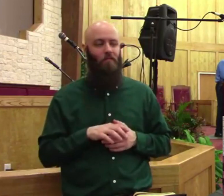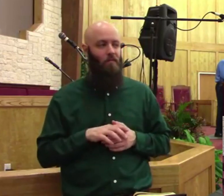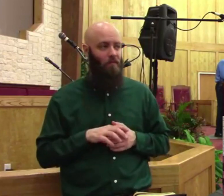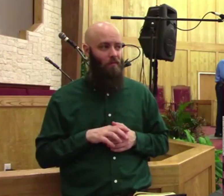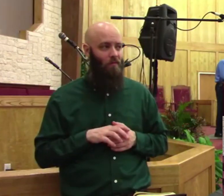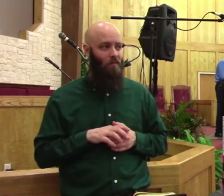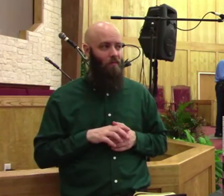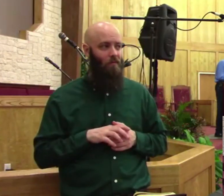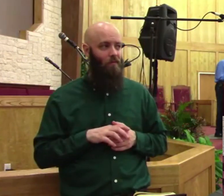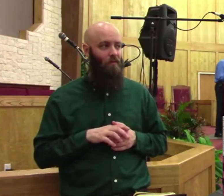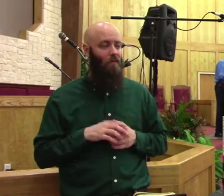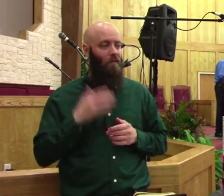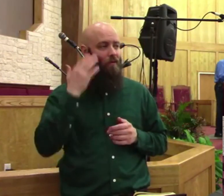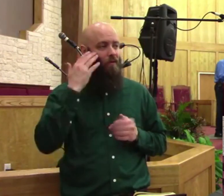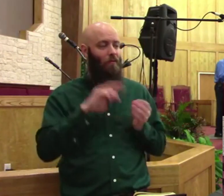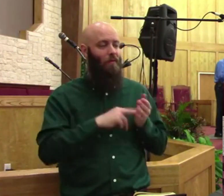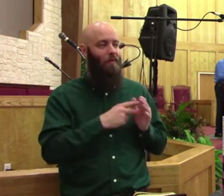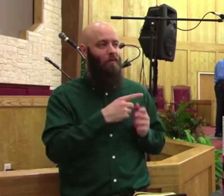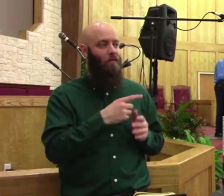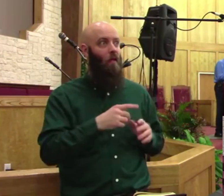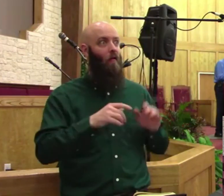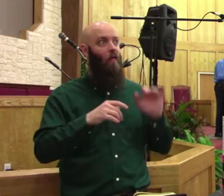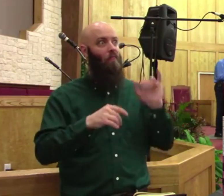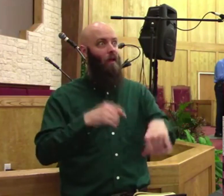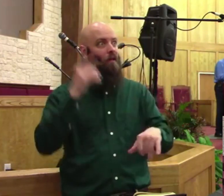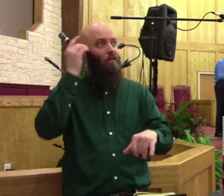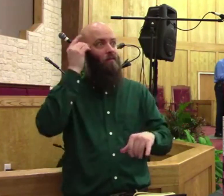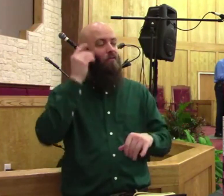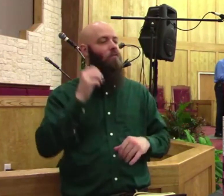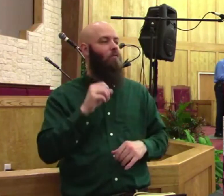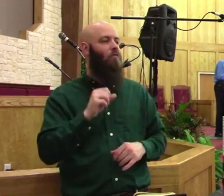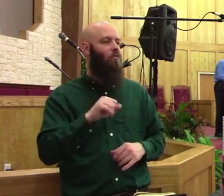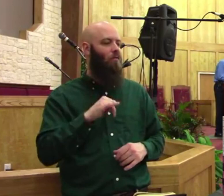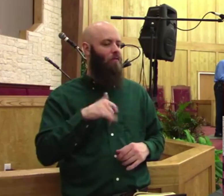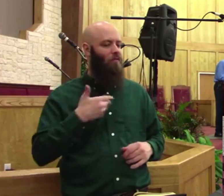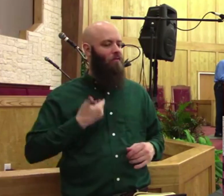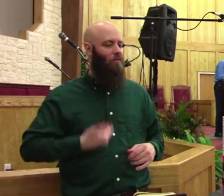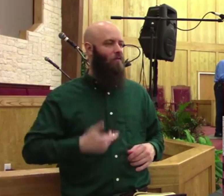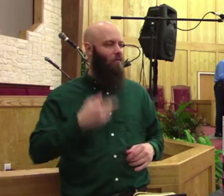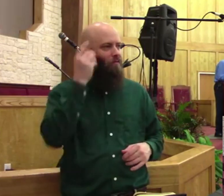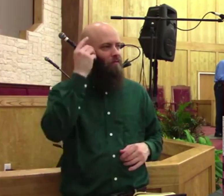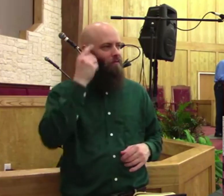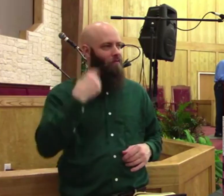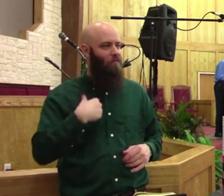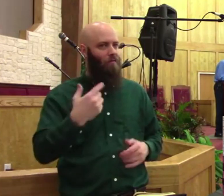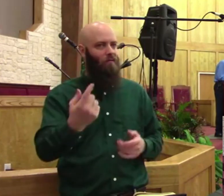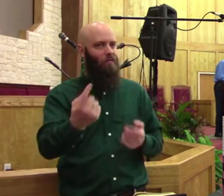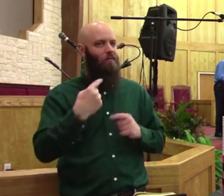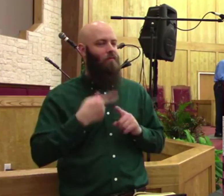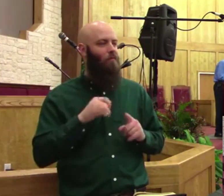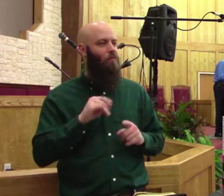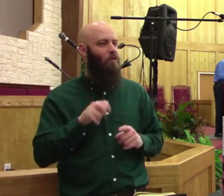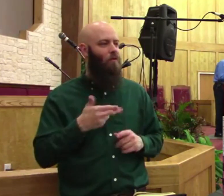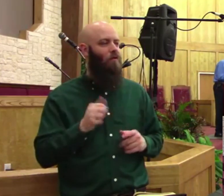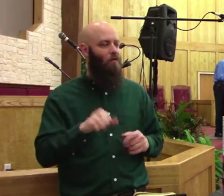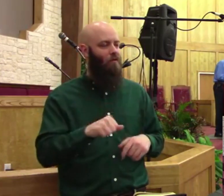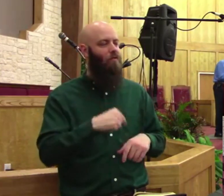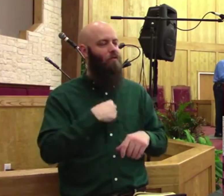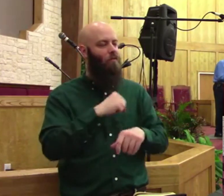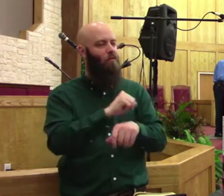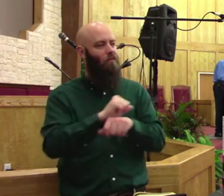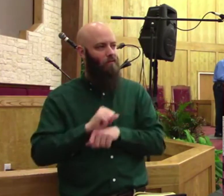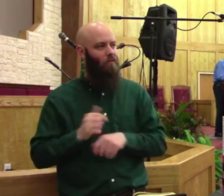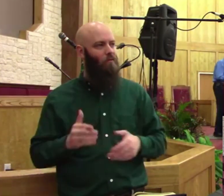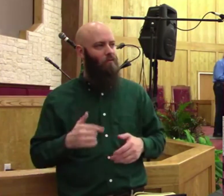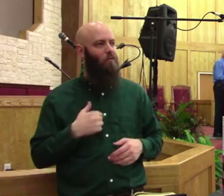by that, Daniel, but yes, I'm Daniel from Judah who's been brought here. I'm an exile. Yes, I'll read the writing. I'll